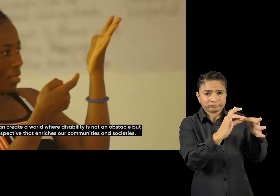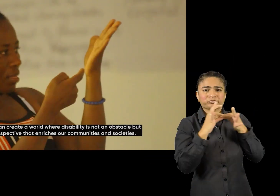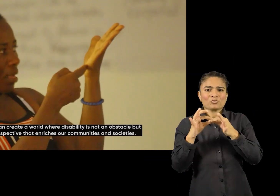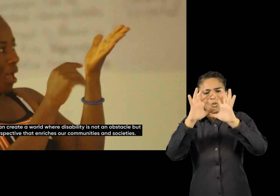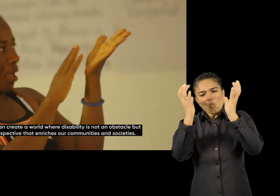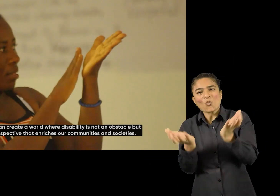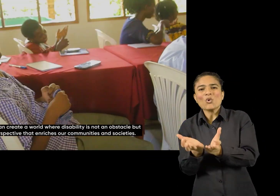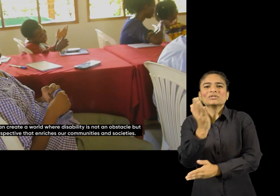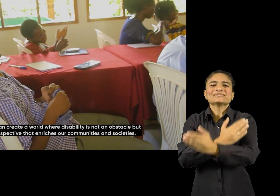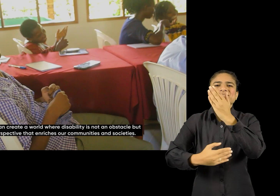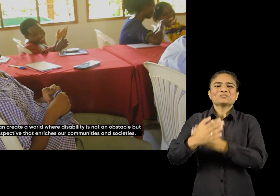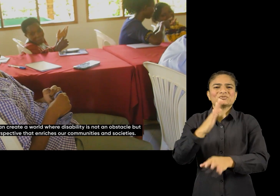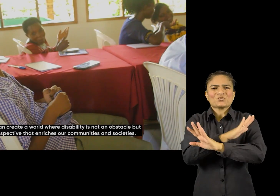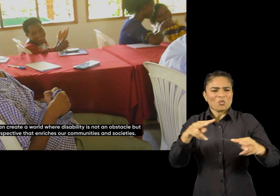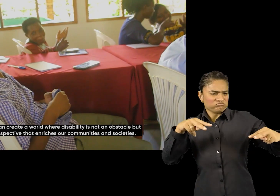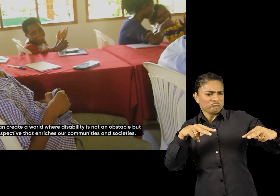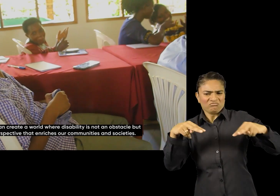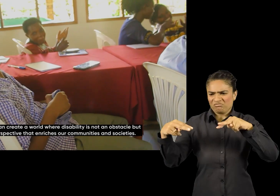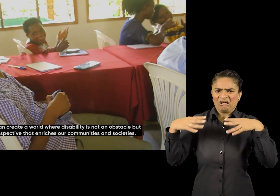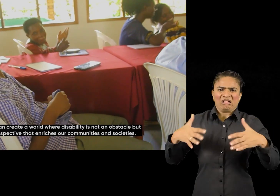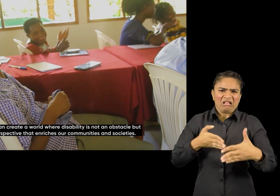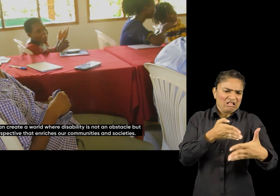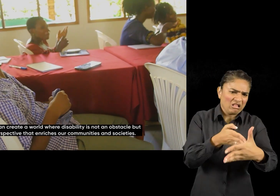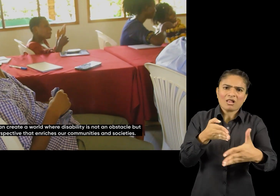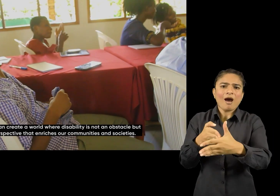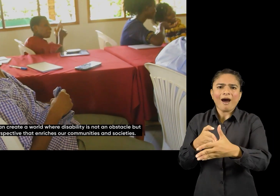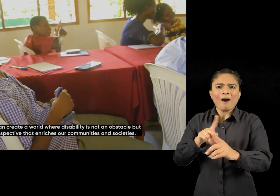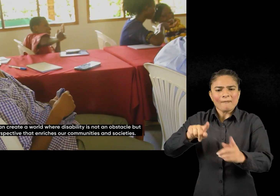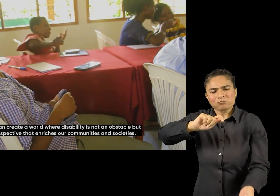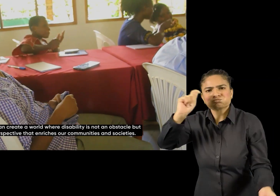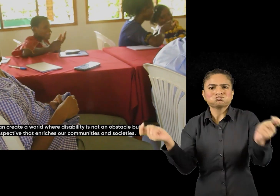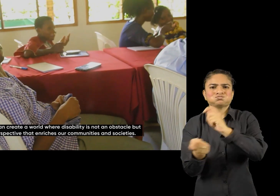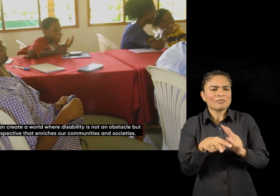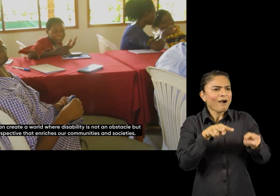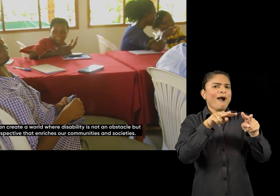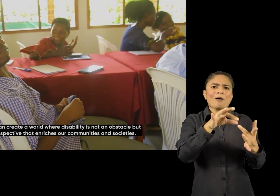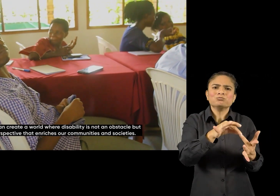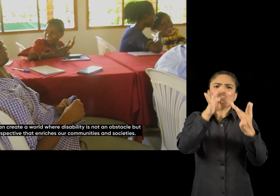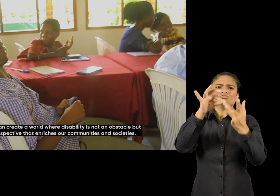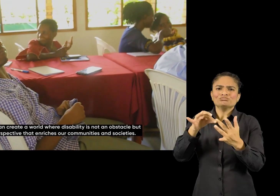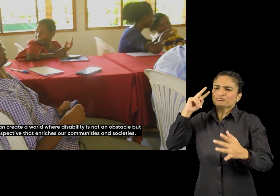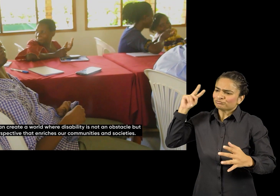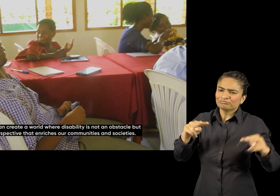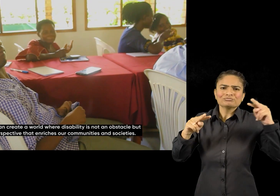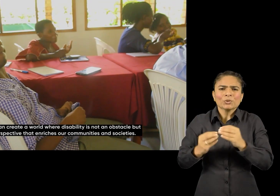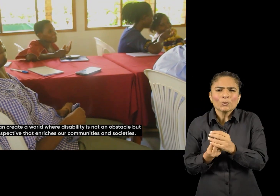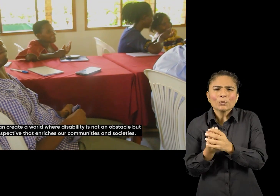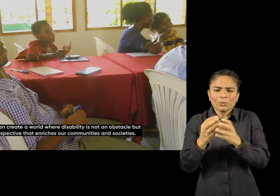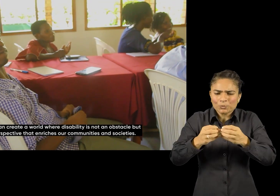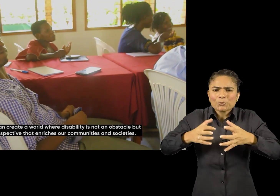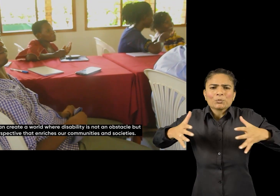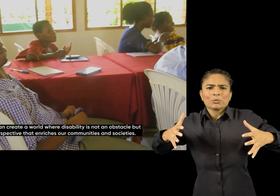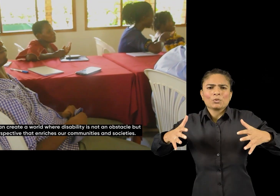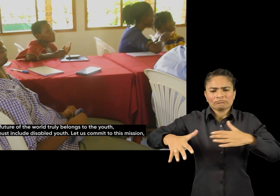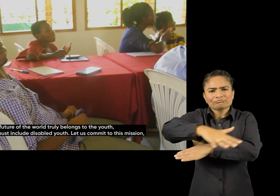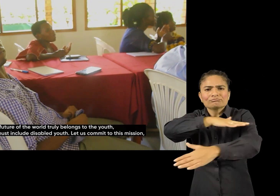Together, we can create a world where disability is not an obstacle, but a unique perspective that